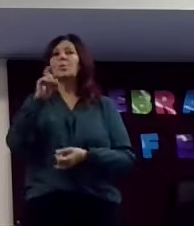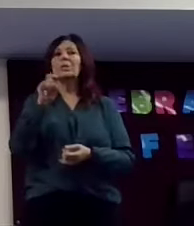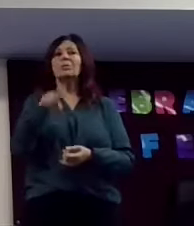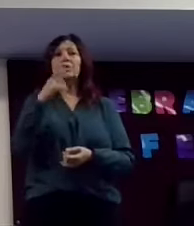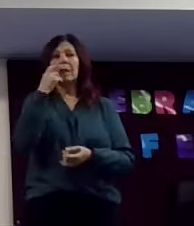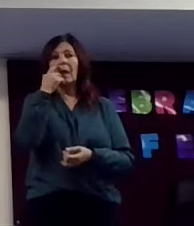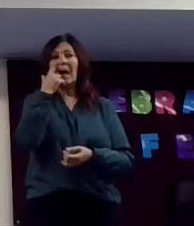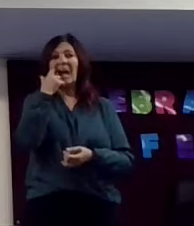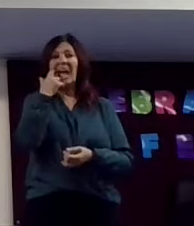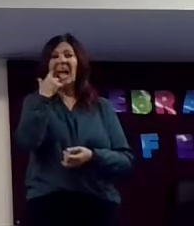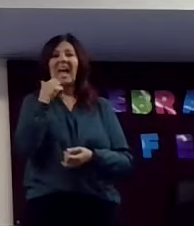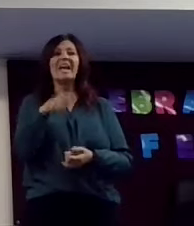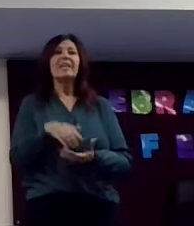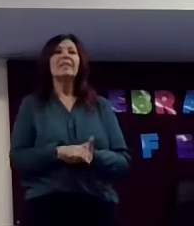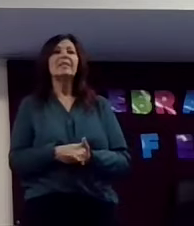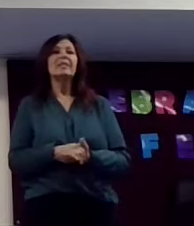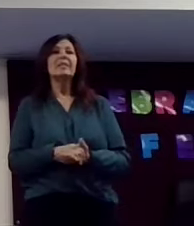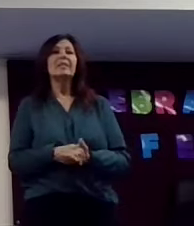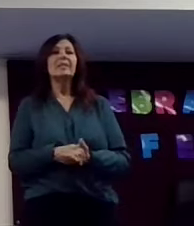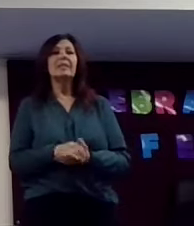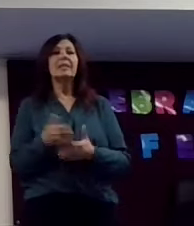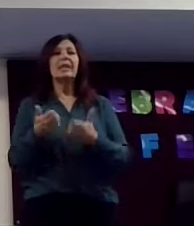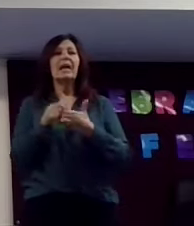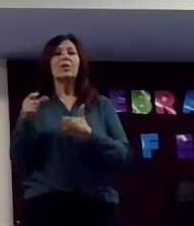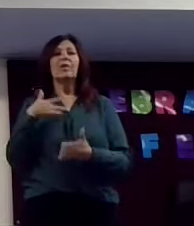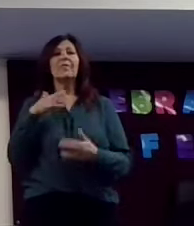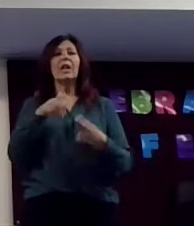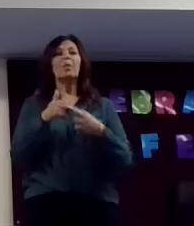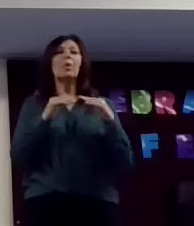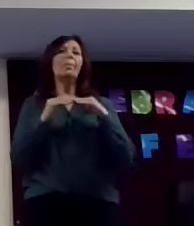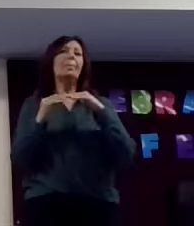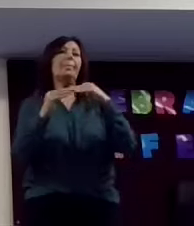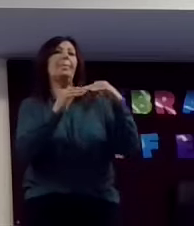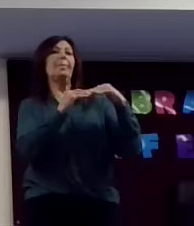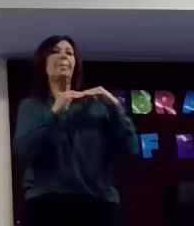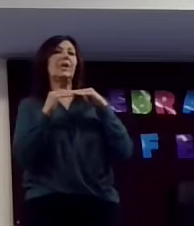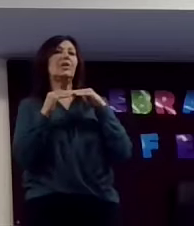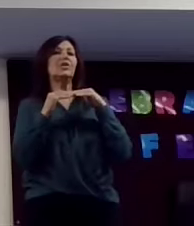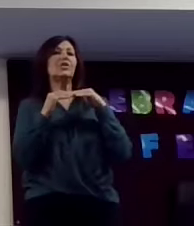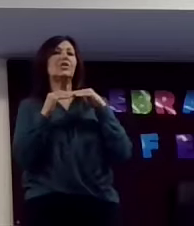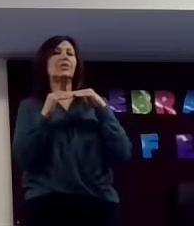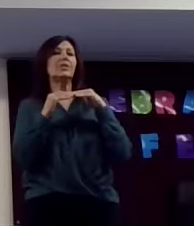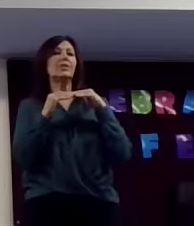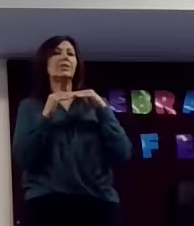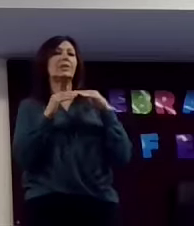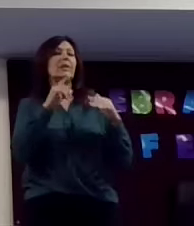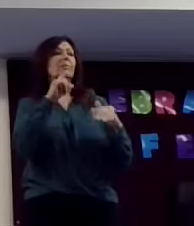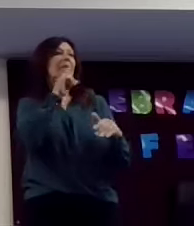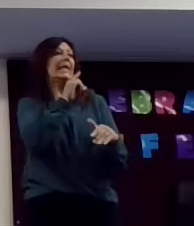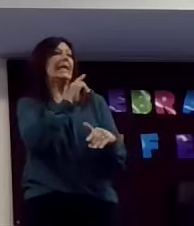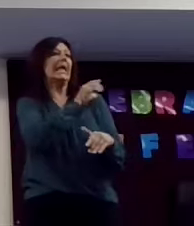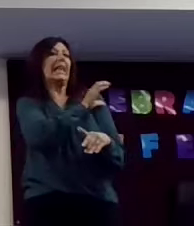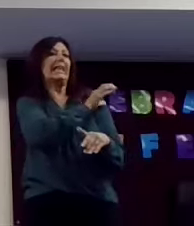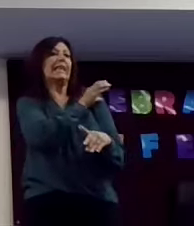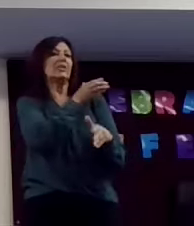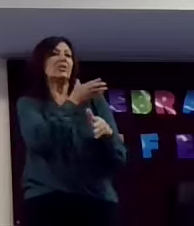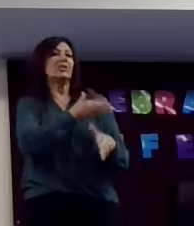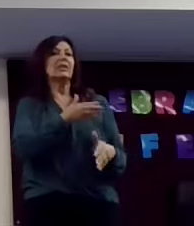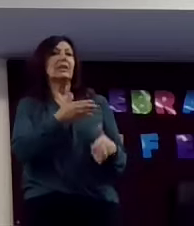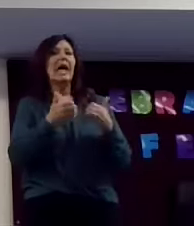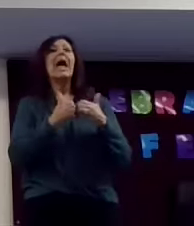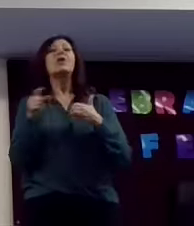Oh, okay, there's somebody in the back as well, but okay, yes. How do you feel about peers being a clinician? Peers being clinicians?